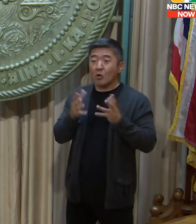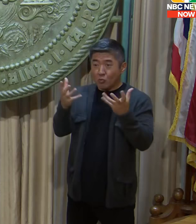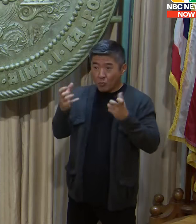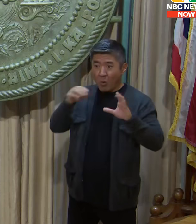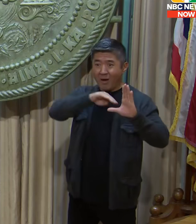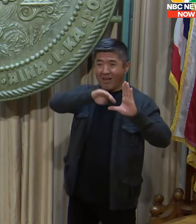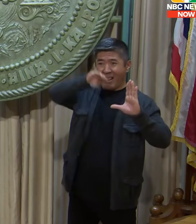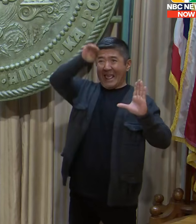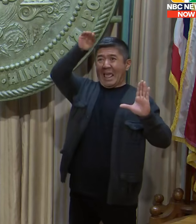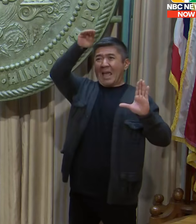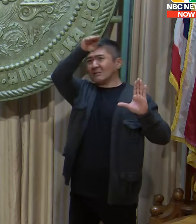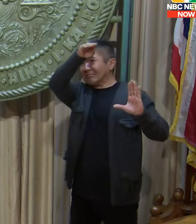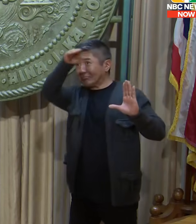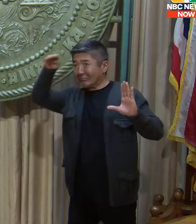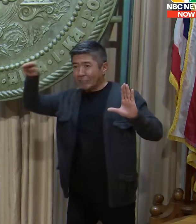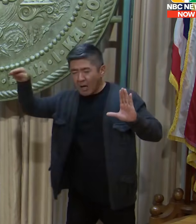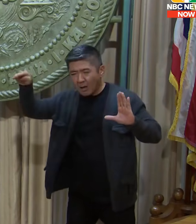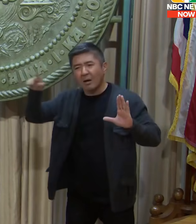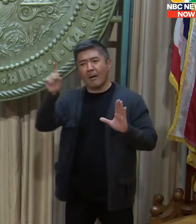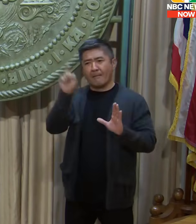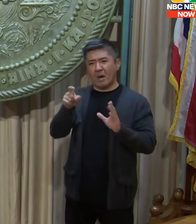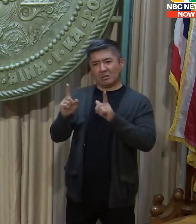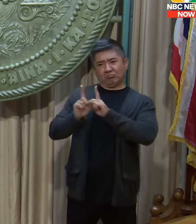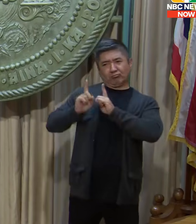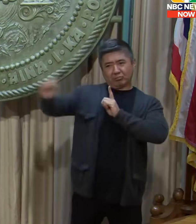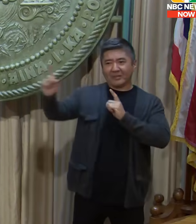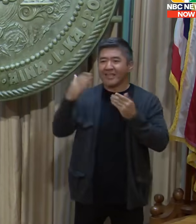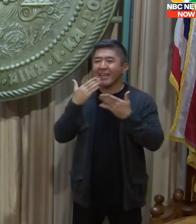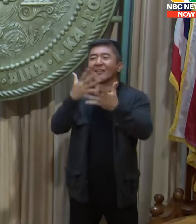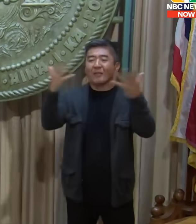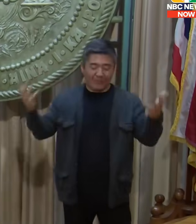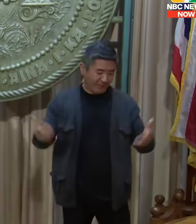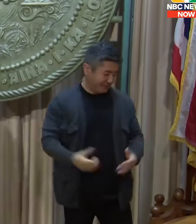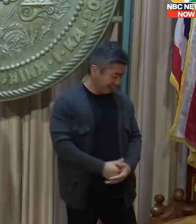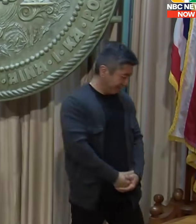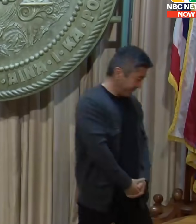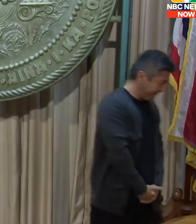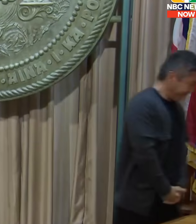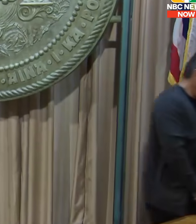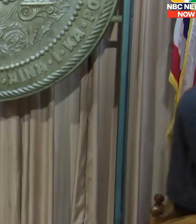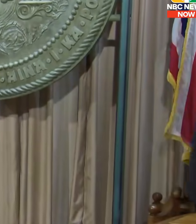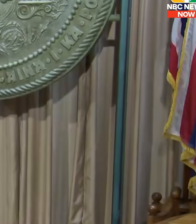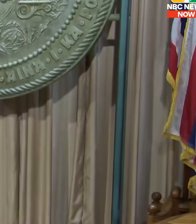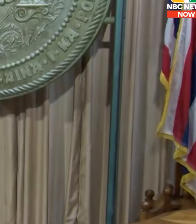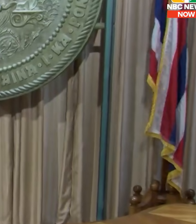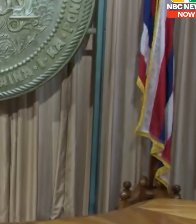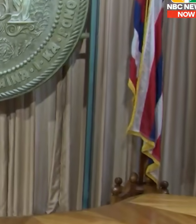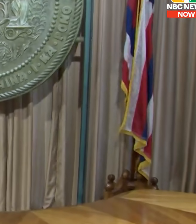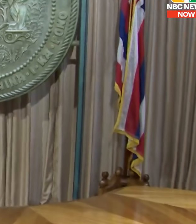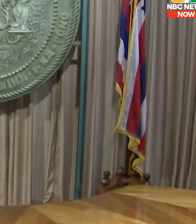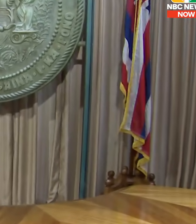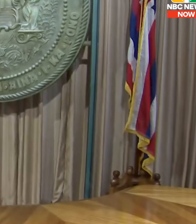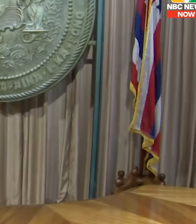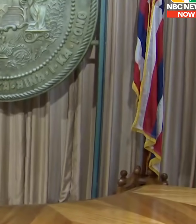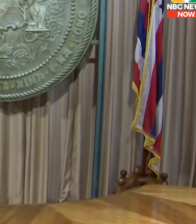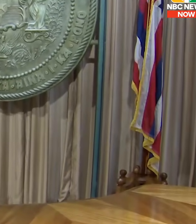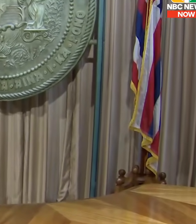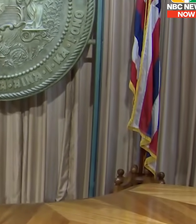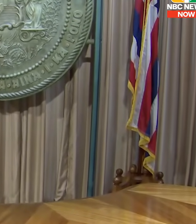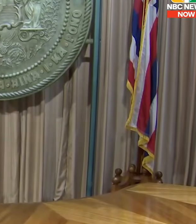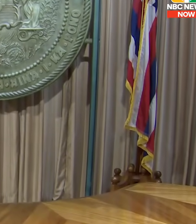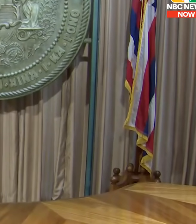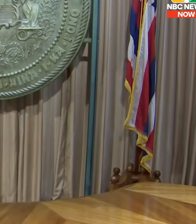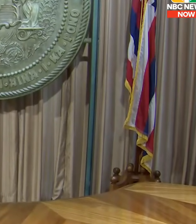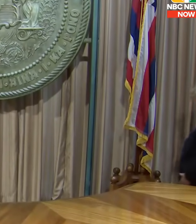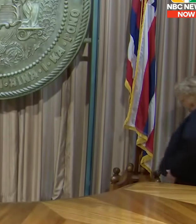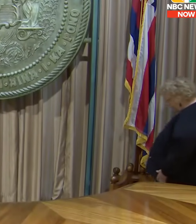the spread of the disease in Hawaii. Thank you very much. Thank you very much, Director. You might want to stay there. We have our first question. This is a time